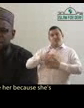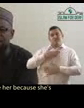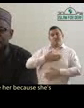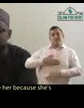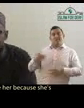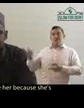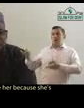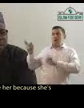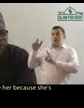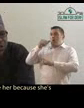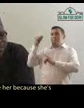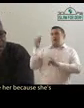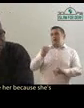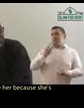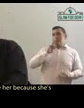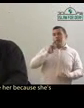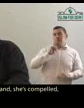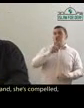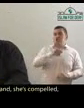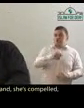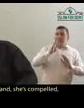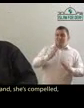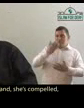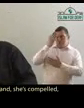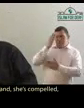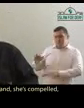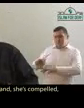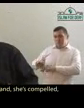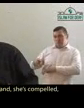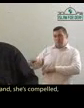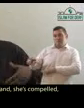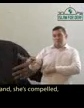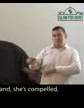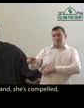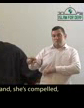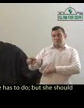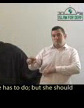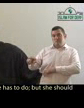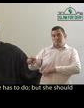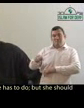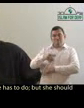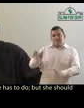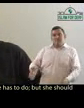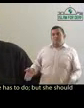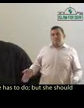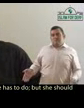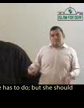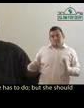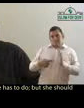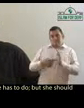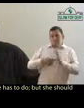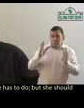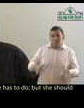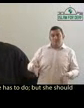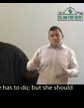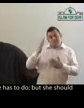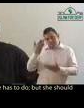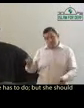is not going to blame her because she's compelled. She has to listen to the husband. She's compelled. That's just something that she has to